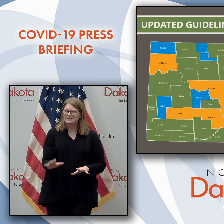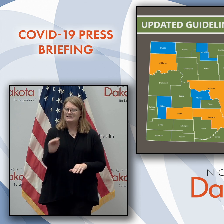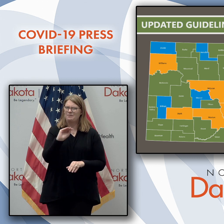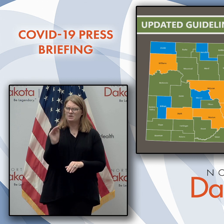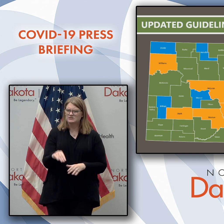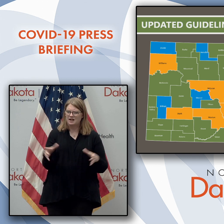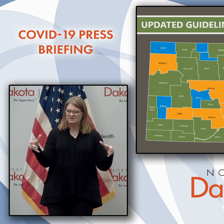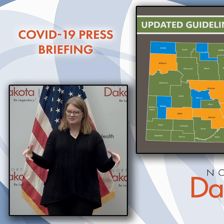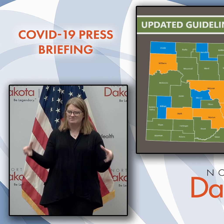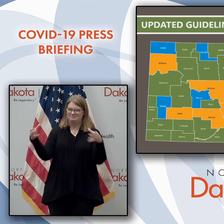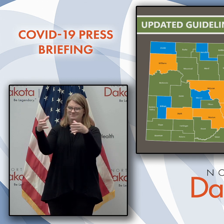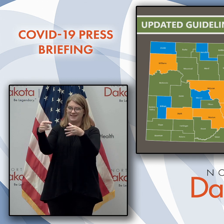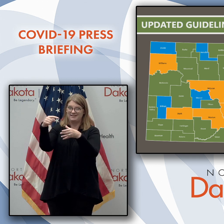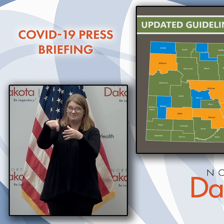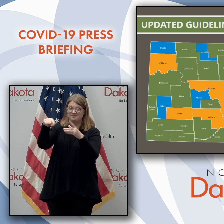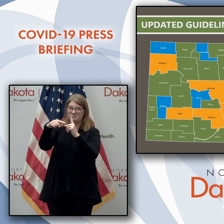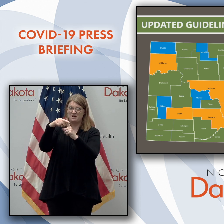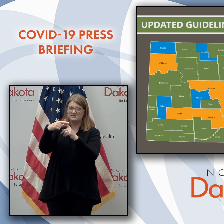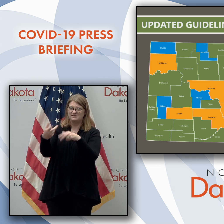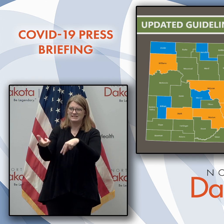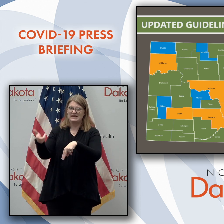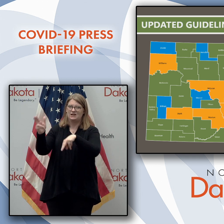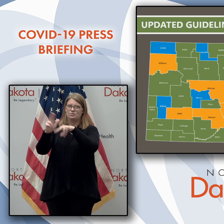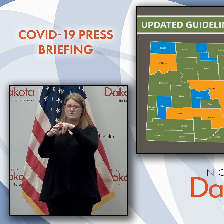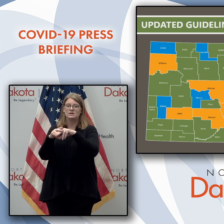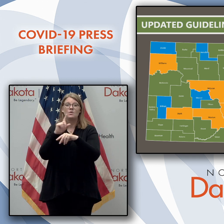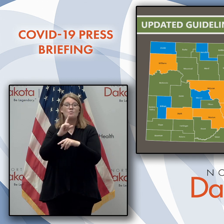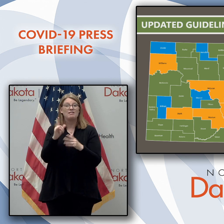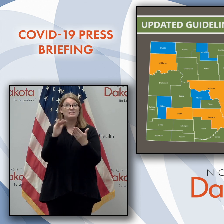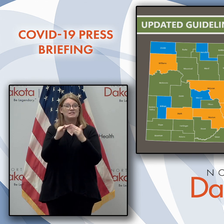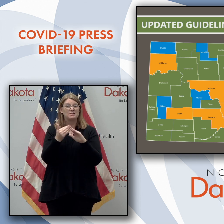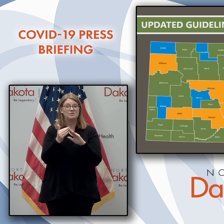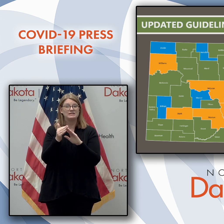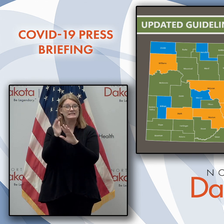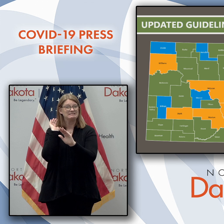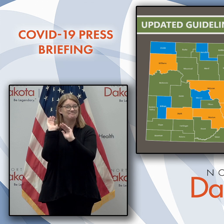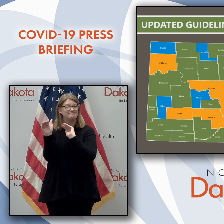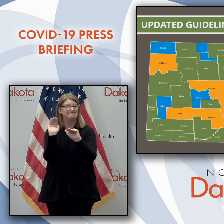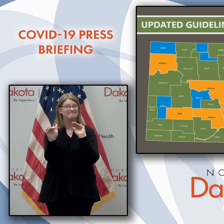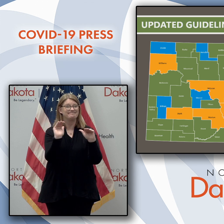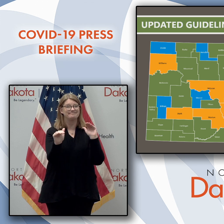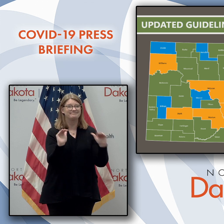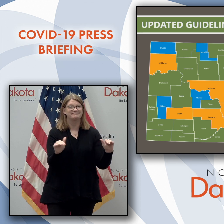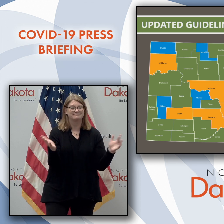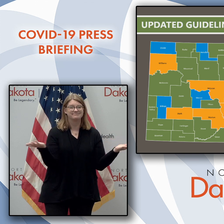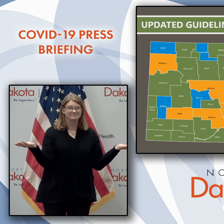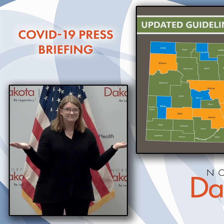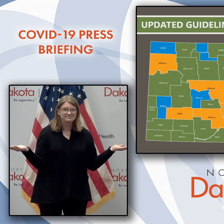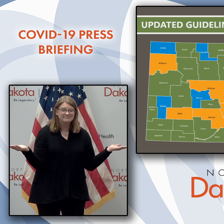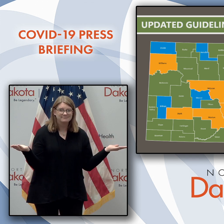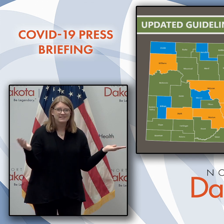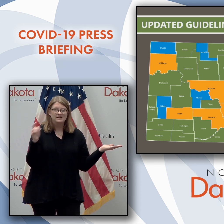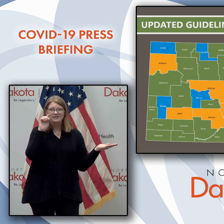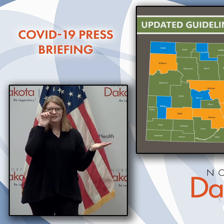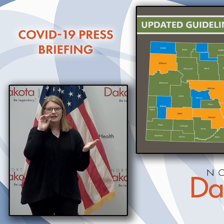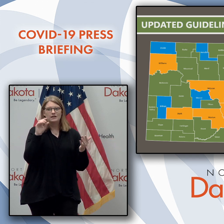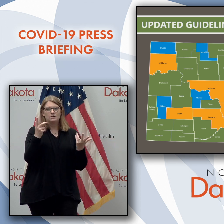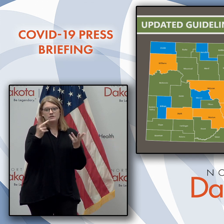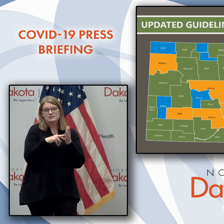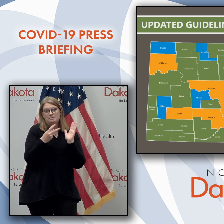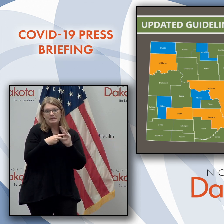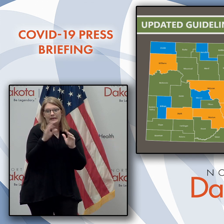line's going the wrong way. So we want to send a signal to the whole community, not necessarily that any businesses have to